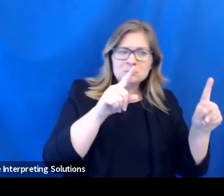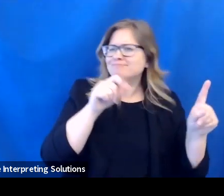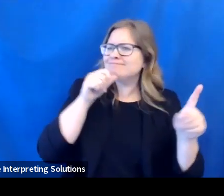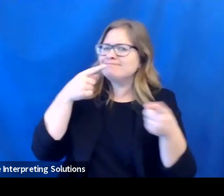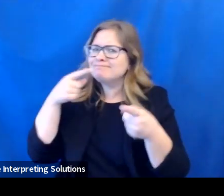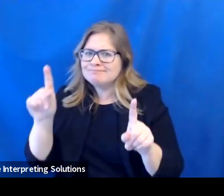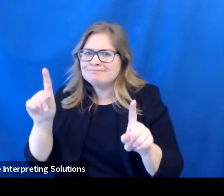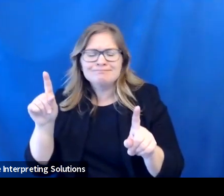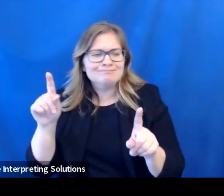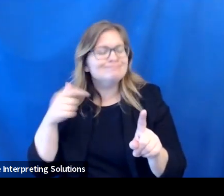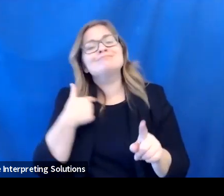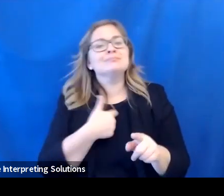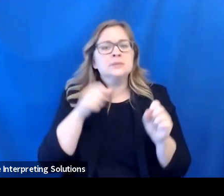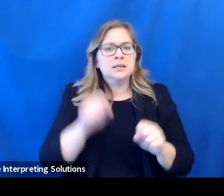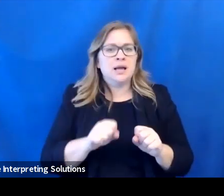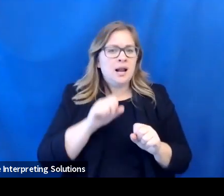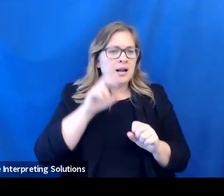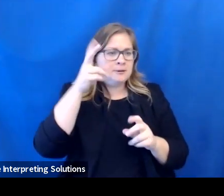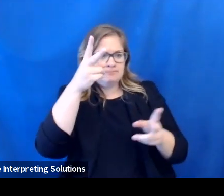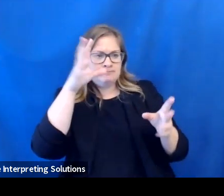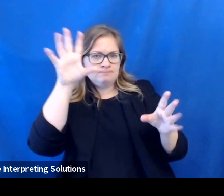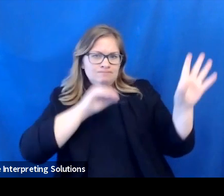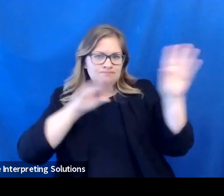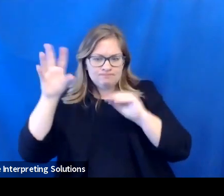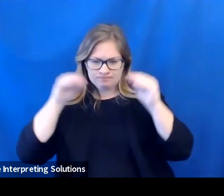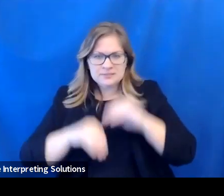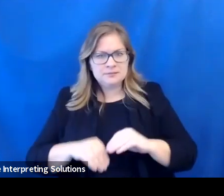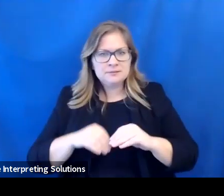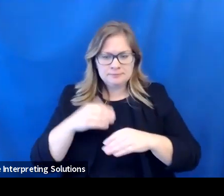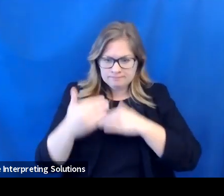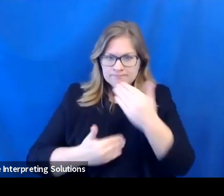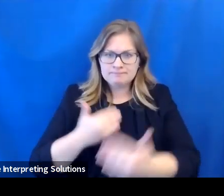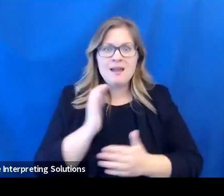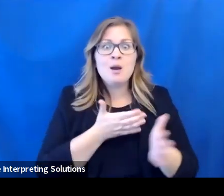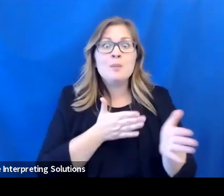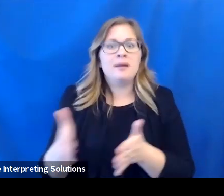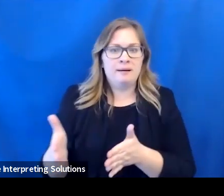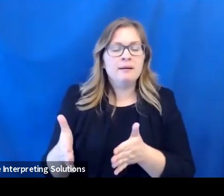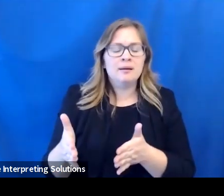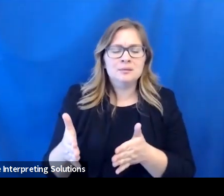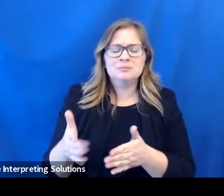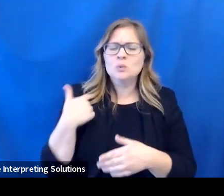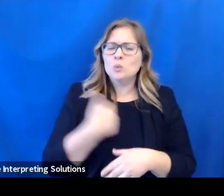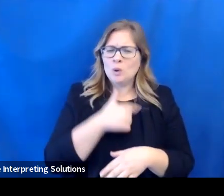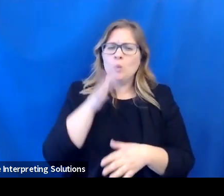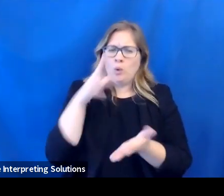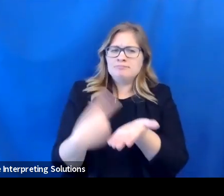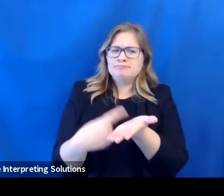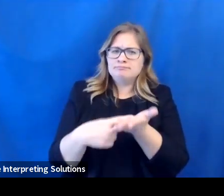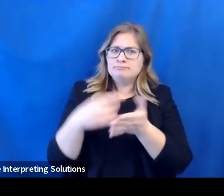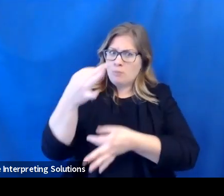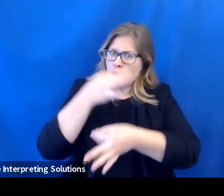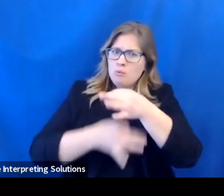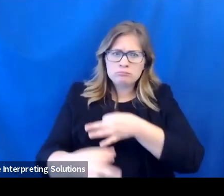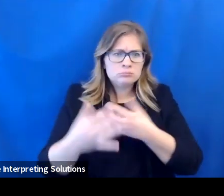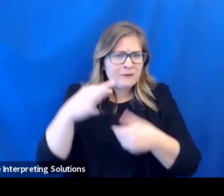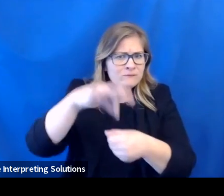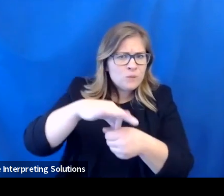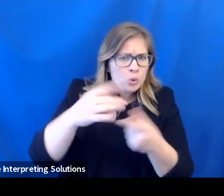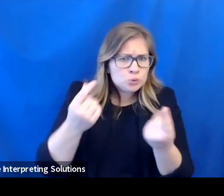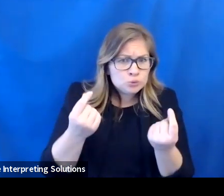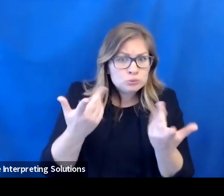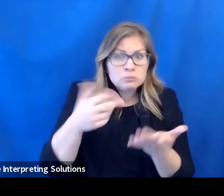that we talk about all of the potential alternatives, from mail-in voting to changing the dates or whatever that takes. So I